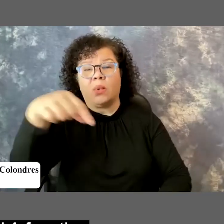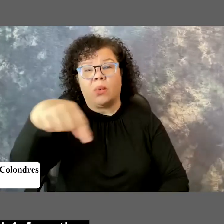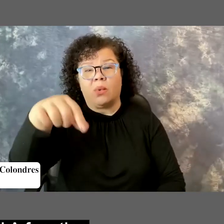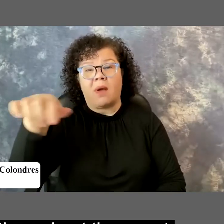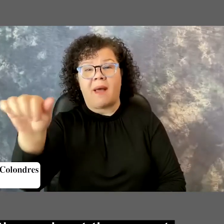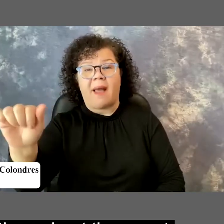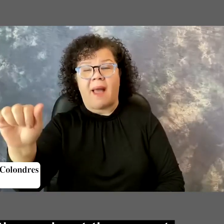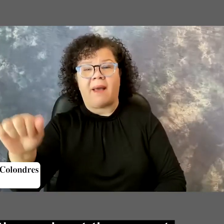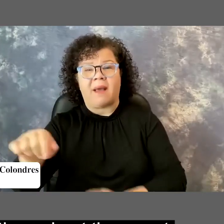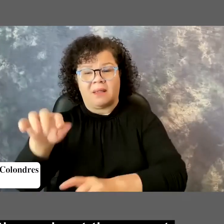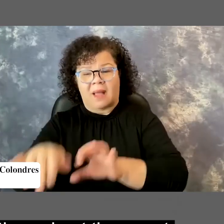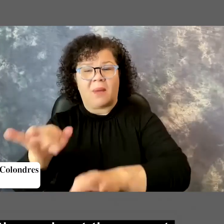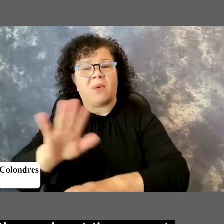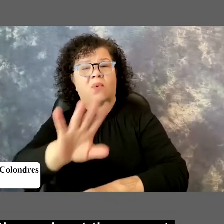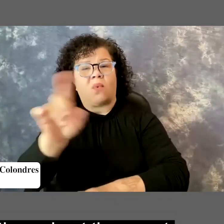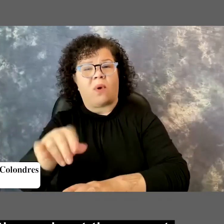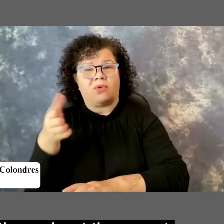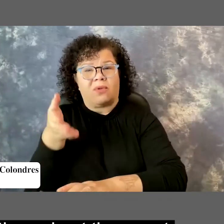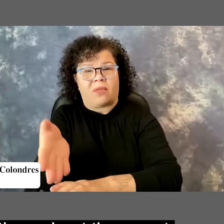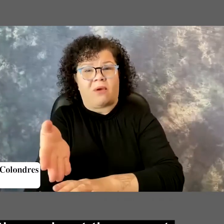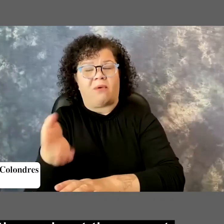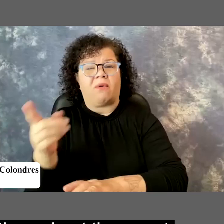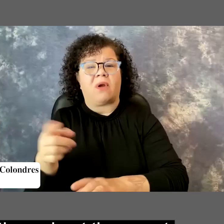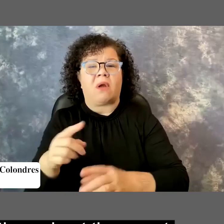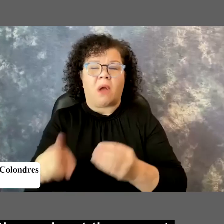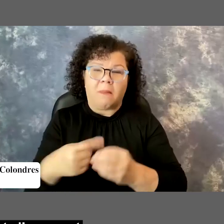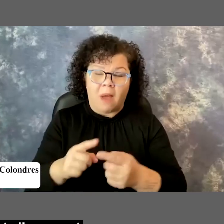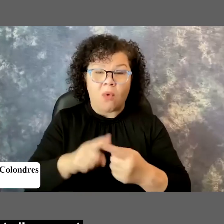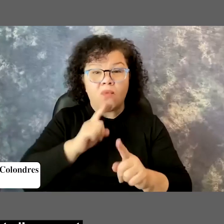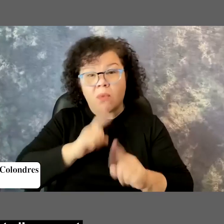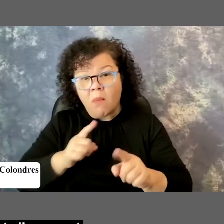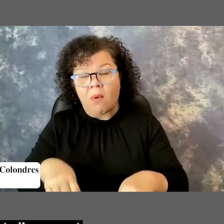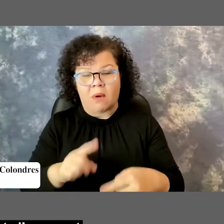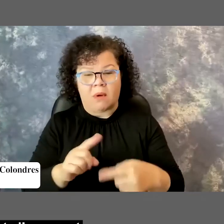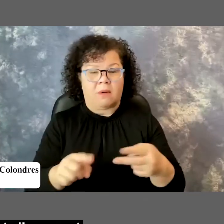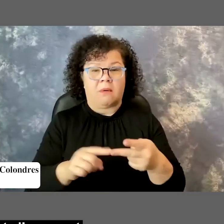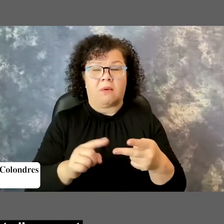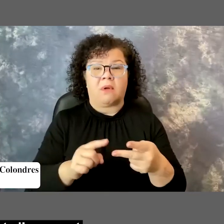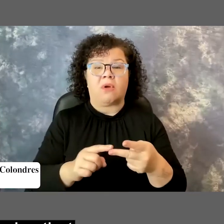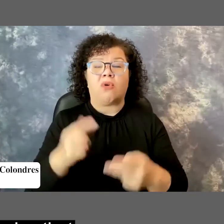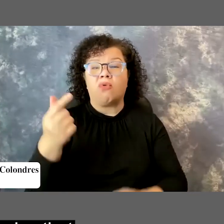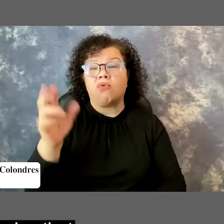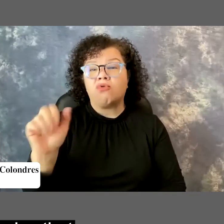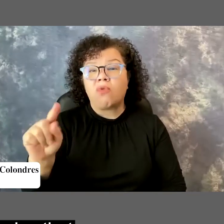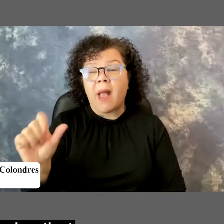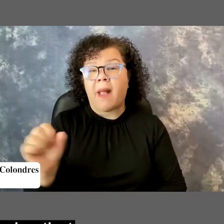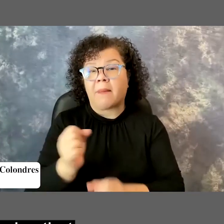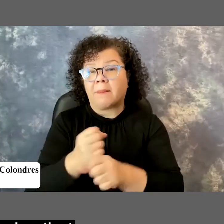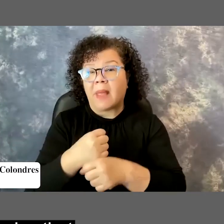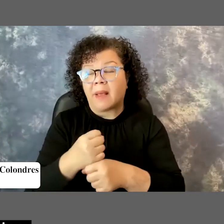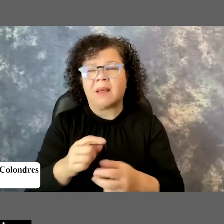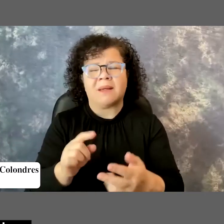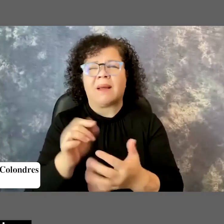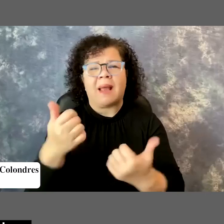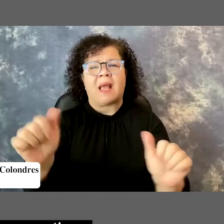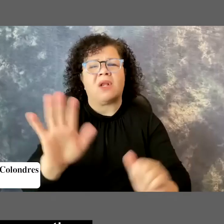ask those questions about the report. It can be about Inatai's grant making or anything else that you're